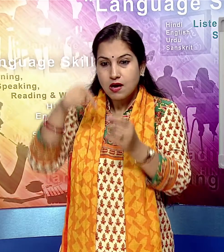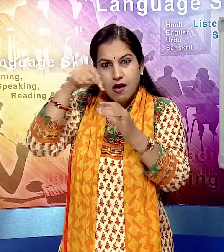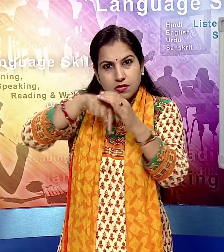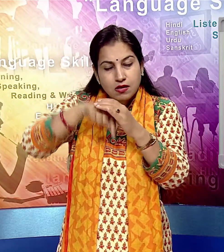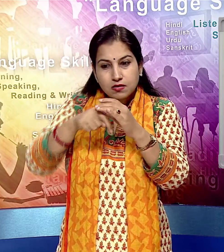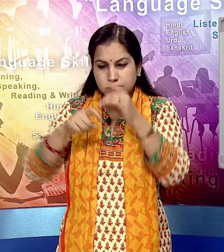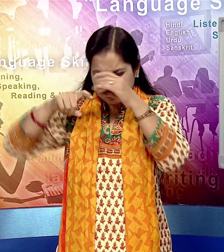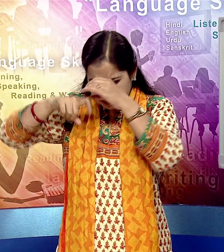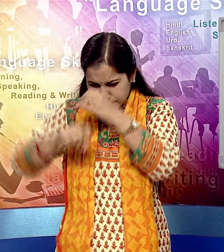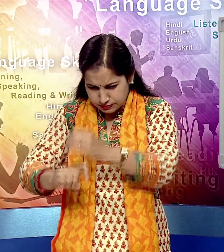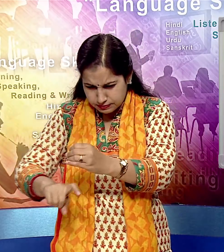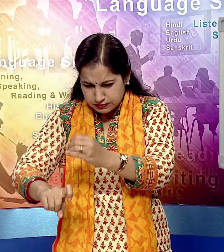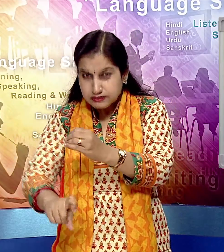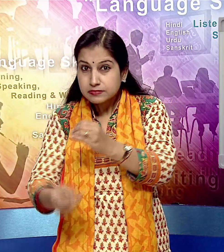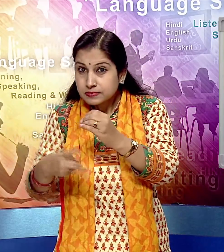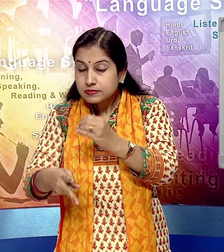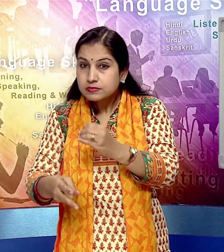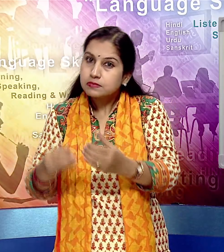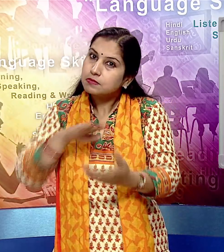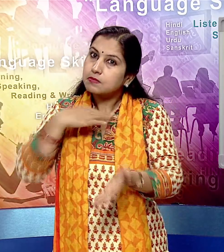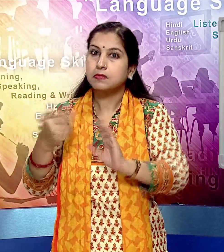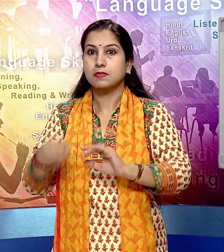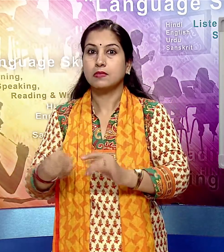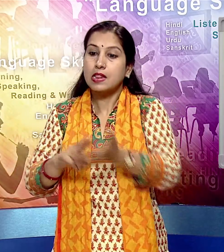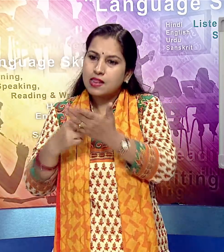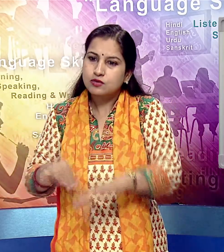microorganisms naturally present in the food.